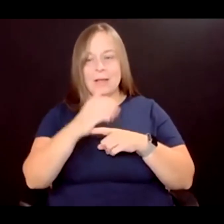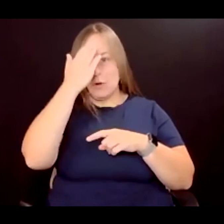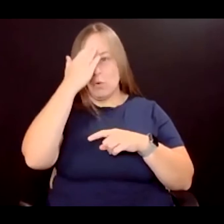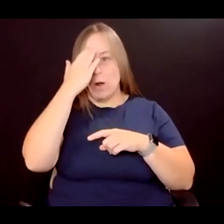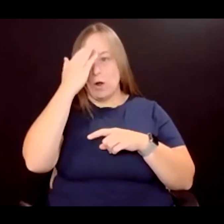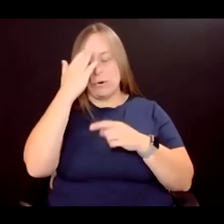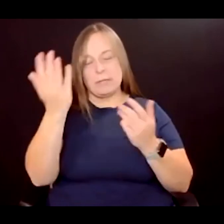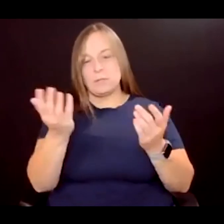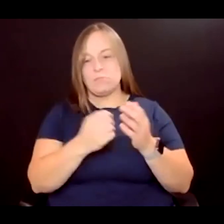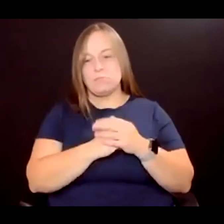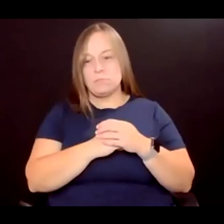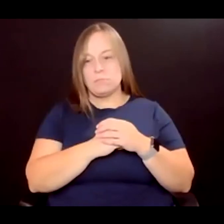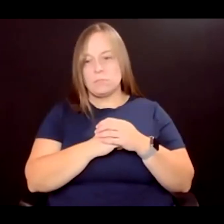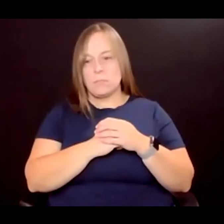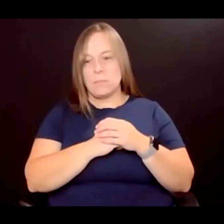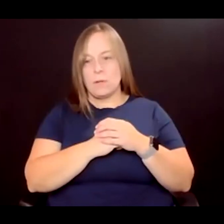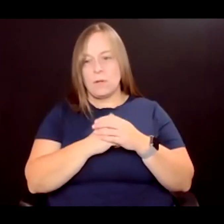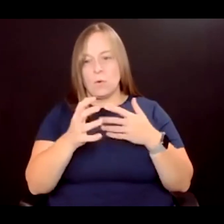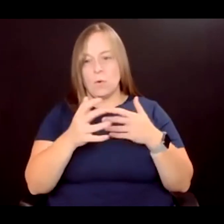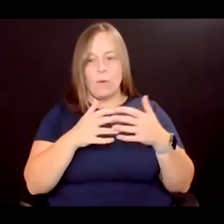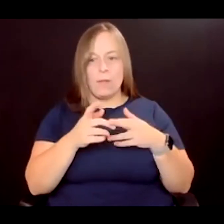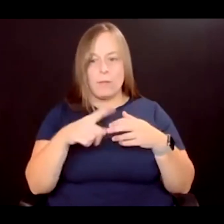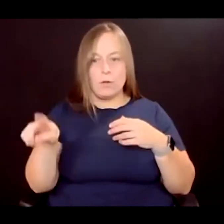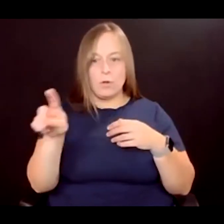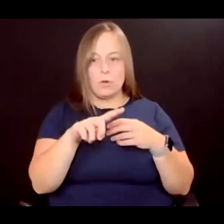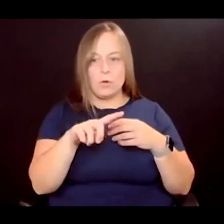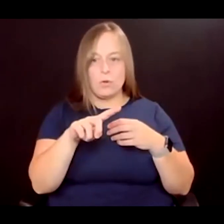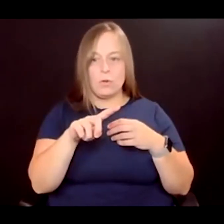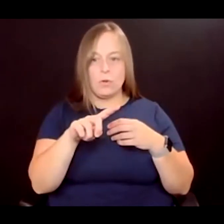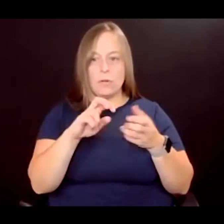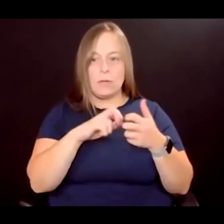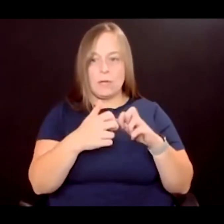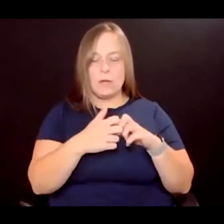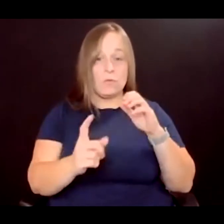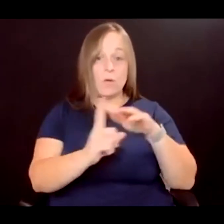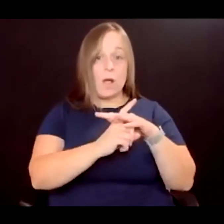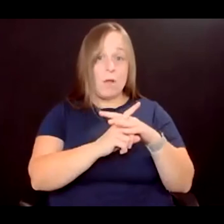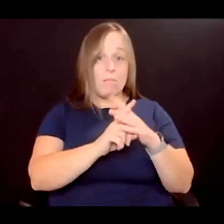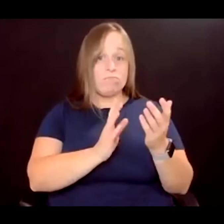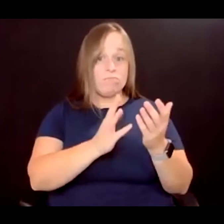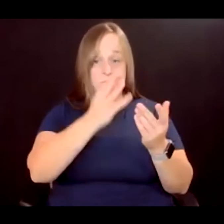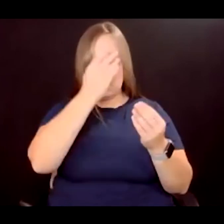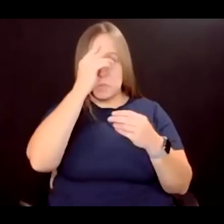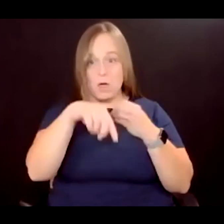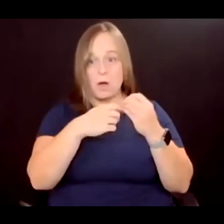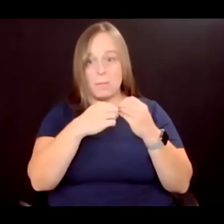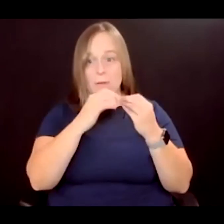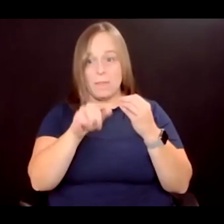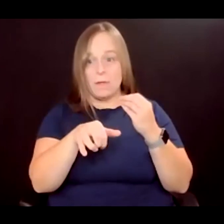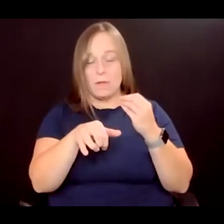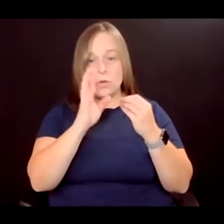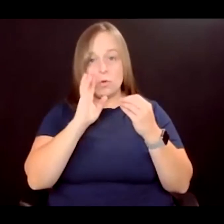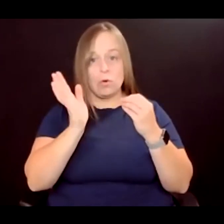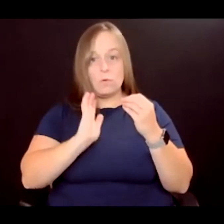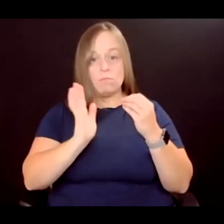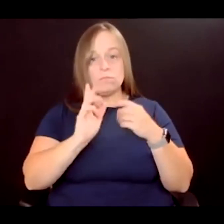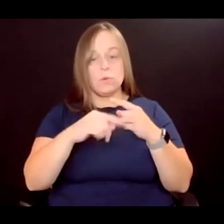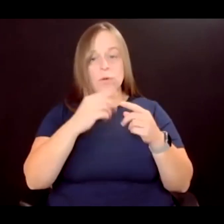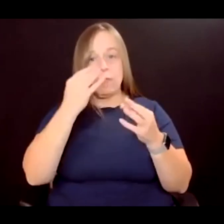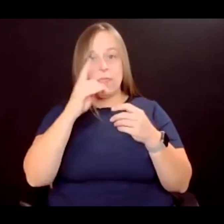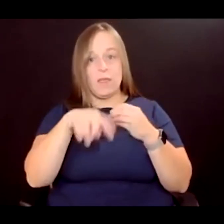It's a great question. And I hope that, more and more with this awareness and what you kind people do to